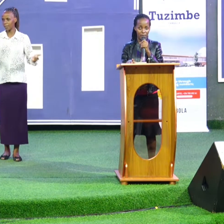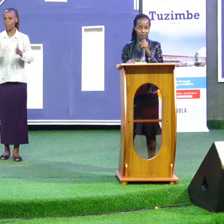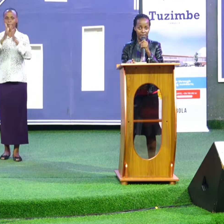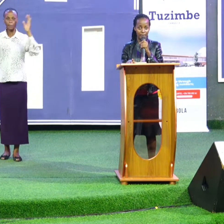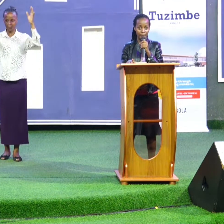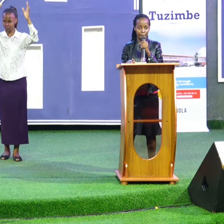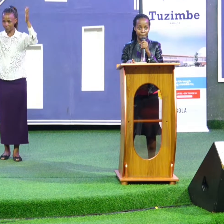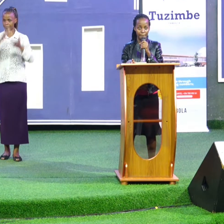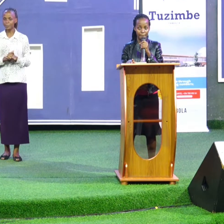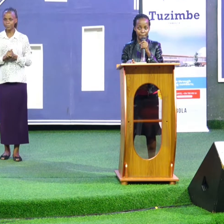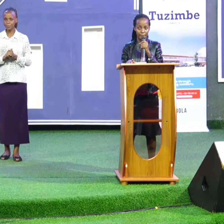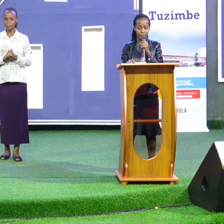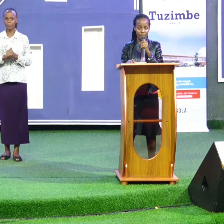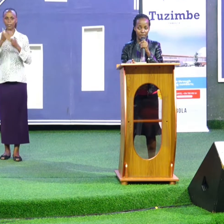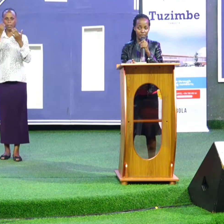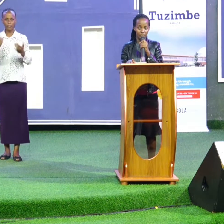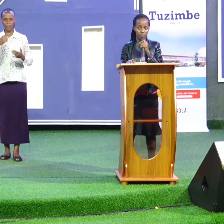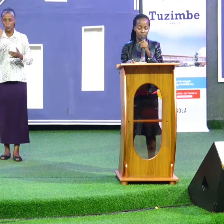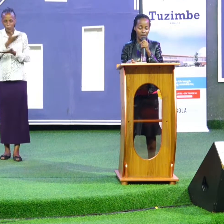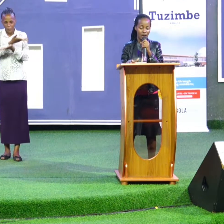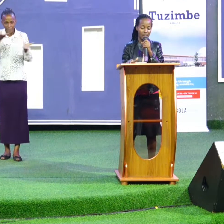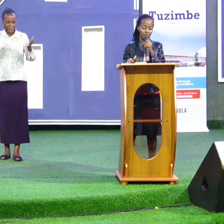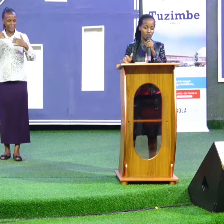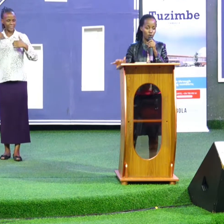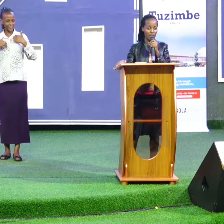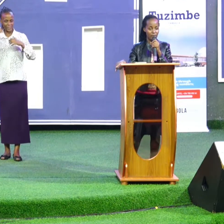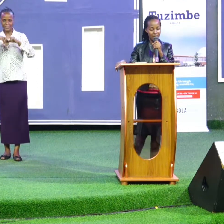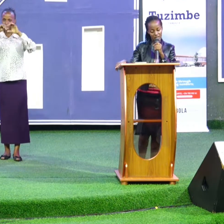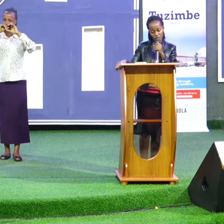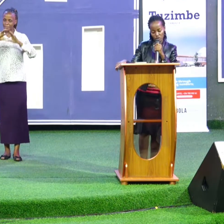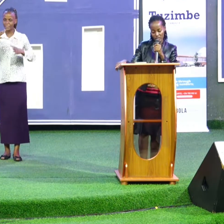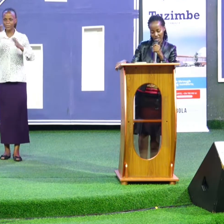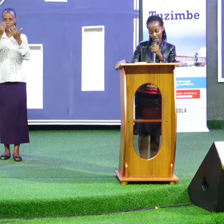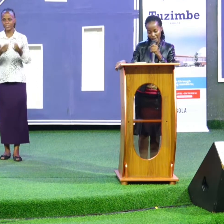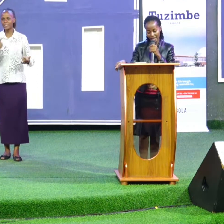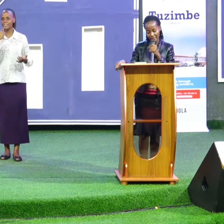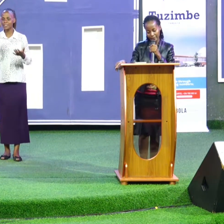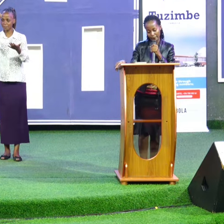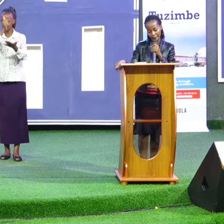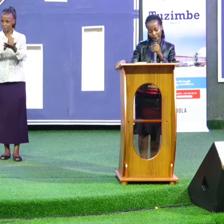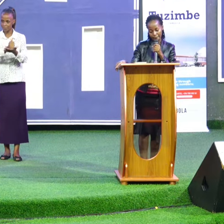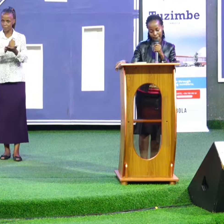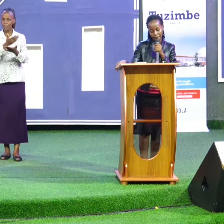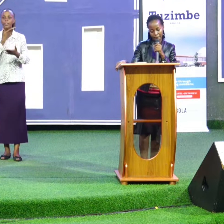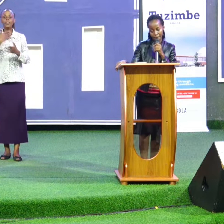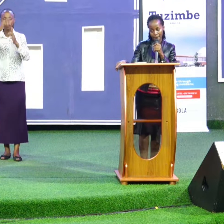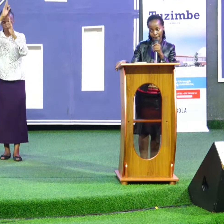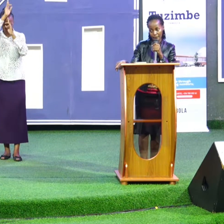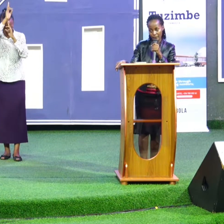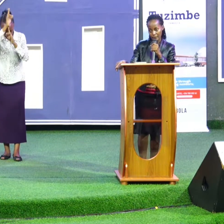Hallelujah. Amen. Kali nawe ayagala omukisa gw'abaana gamba amina. And even you who wants a blessing of children, say amen. Njagala okusaamu